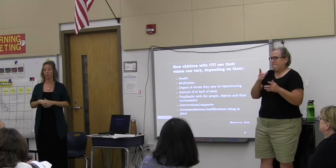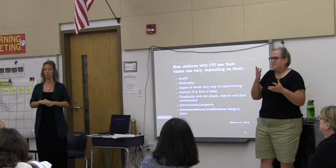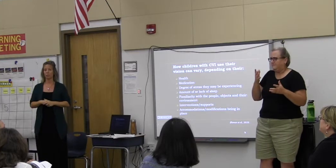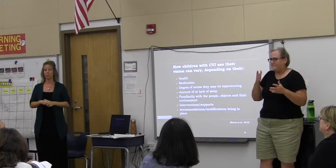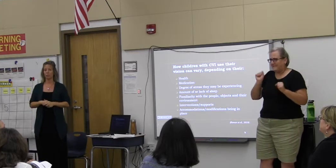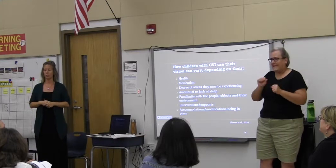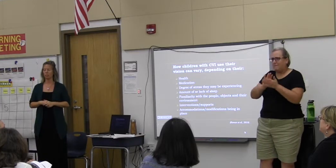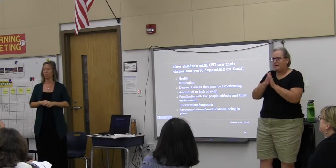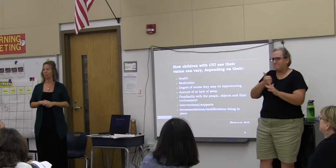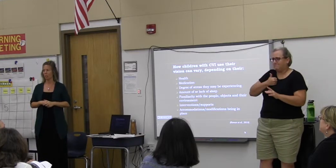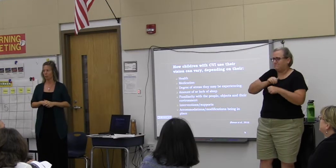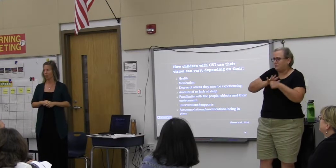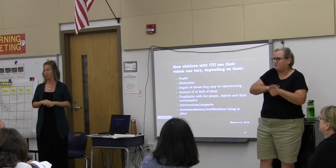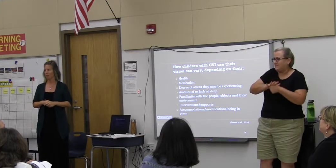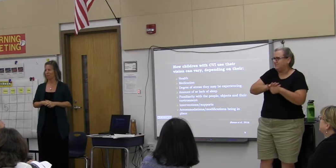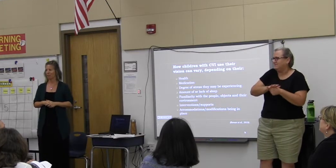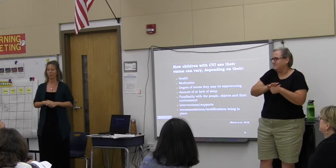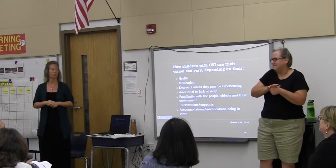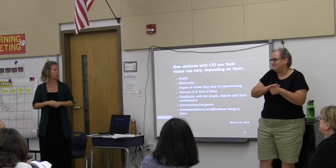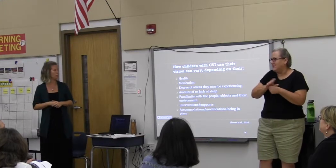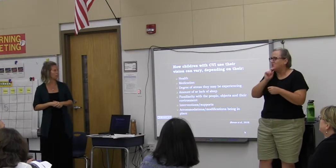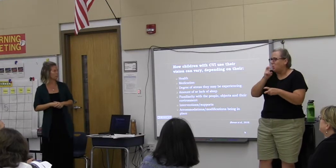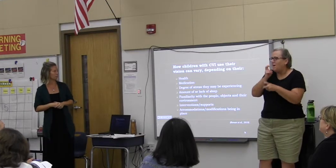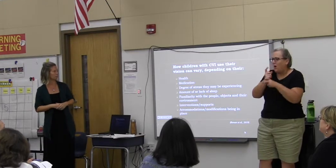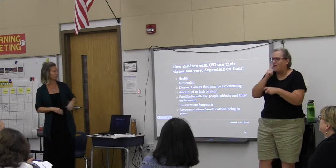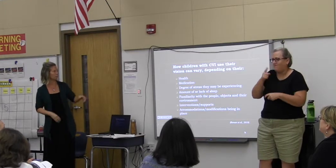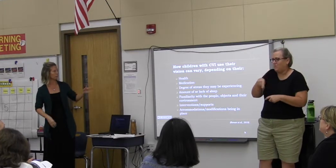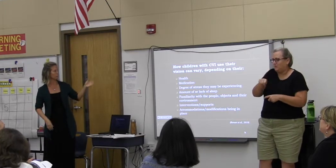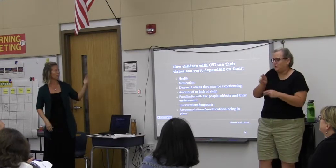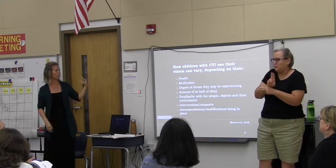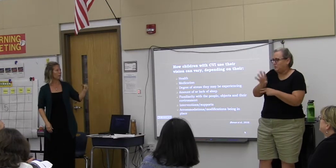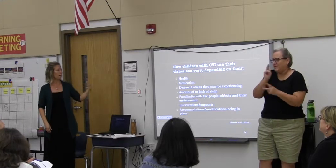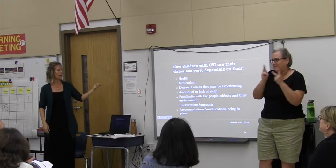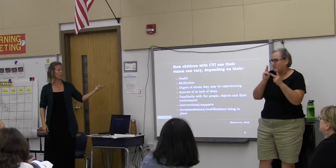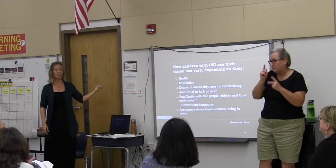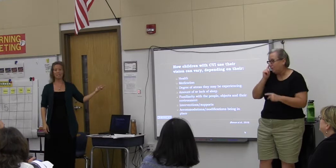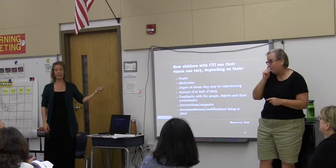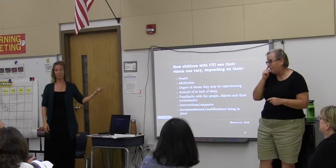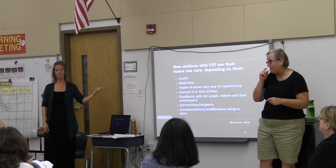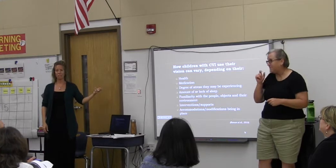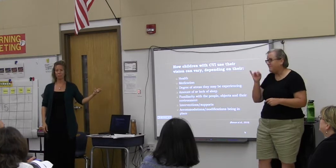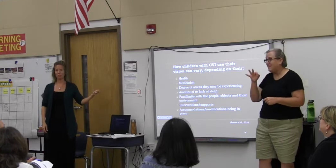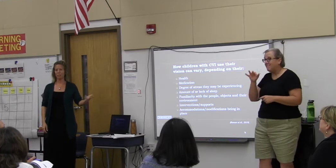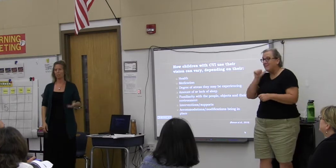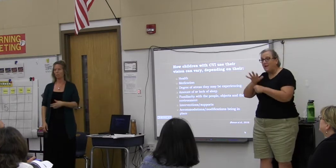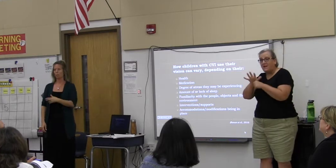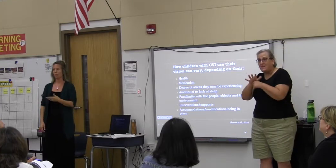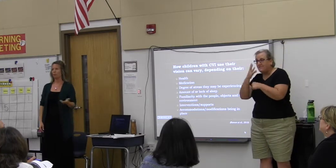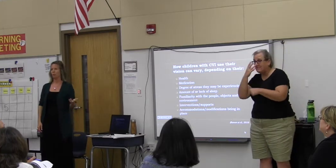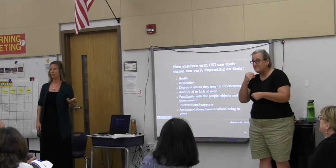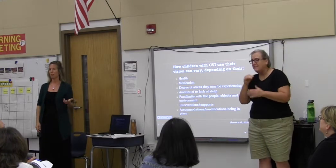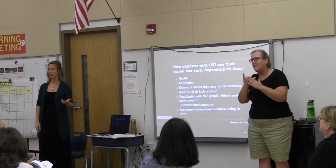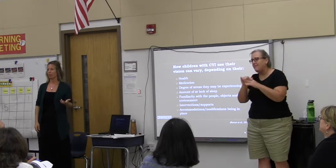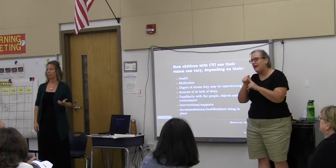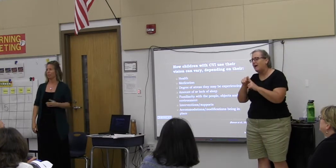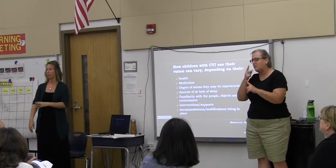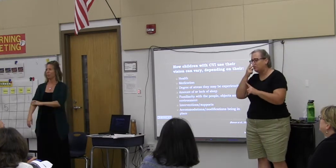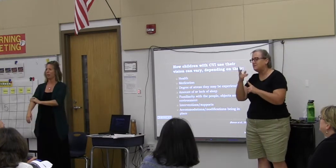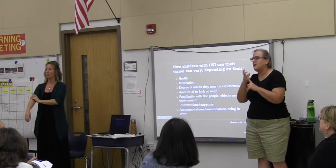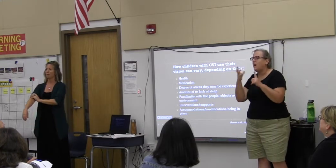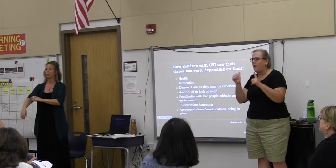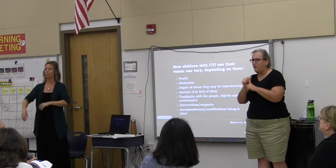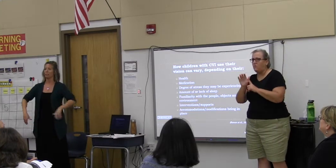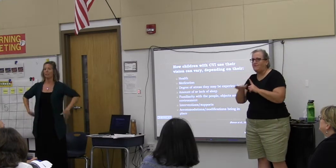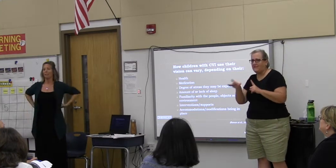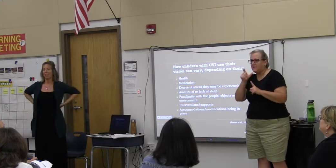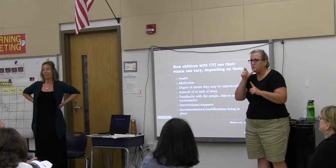it's a stressful situation, it's going to be harder for them to use their vision. If they have a lack of sleep, and this is one that we've seen with a lot of our kiddos who